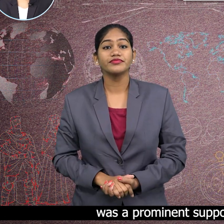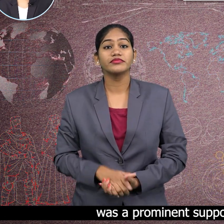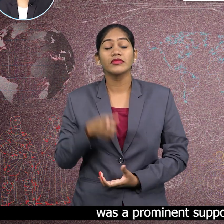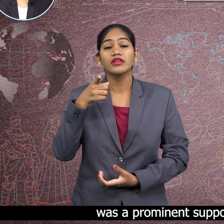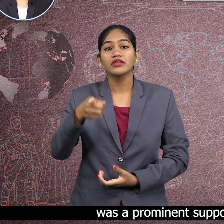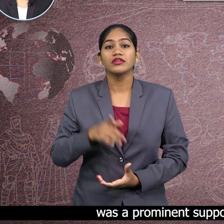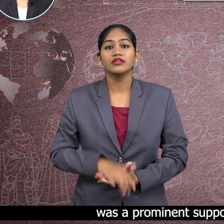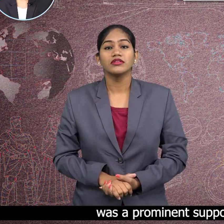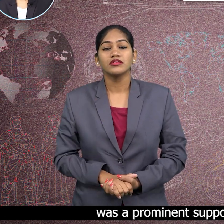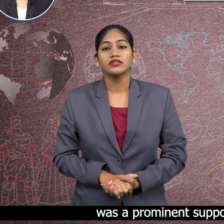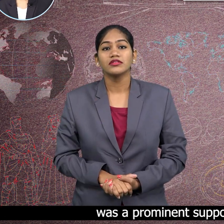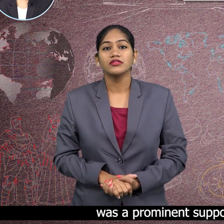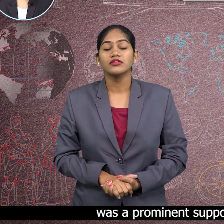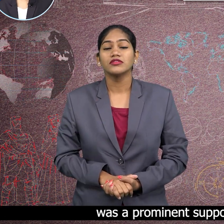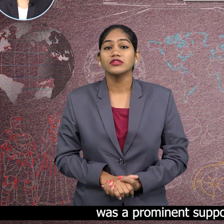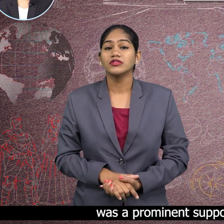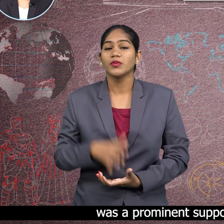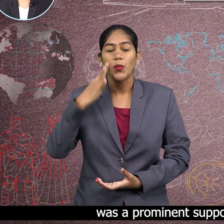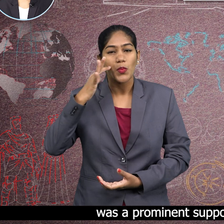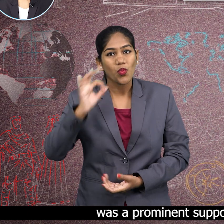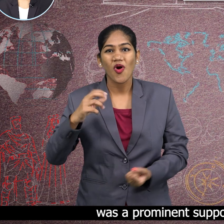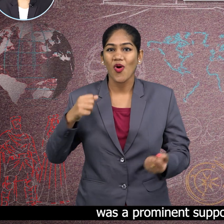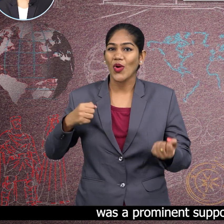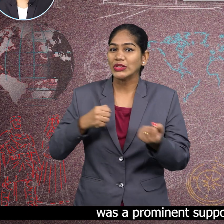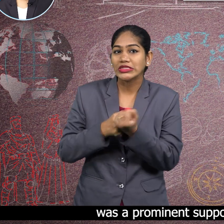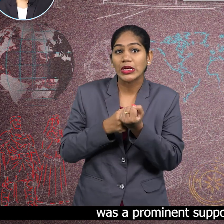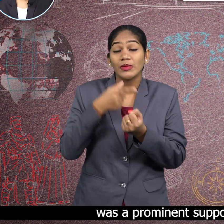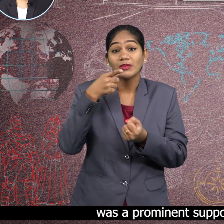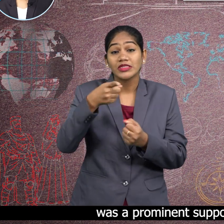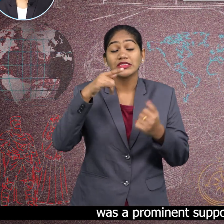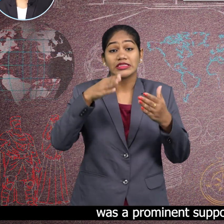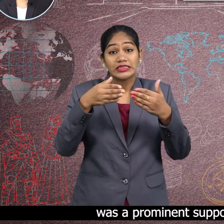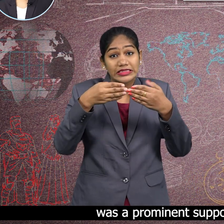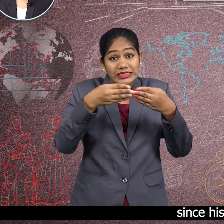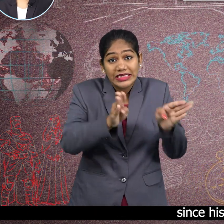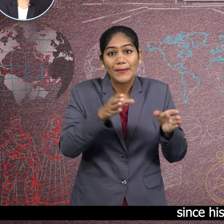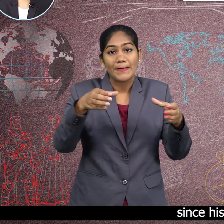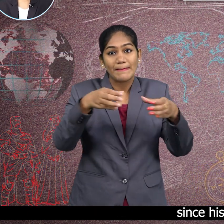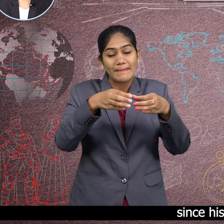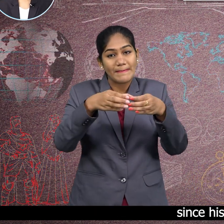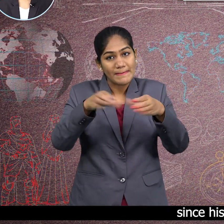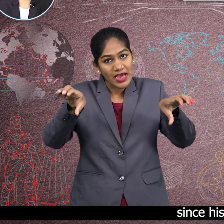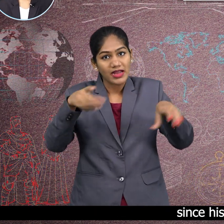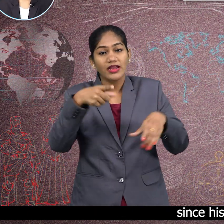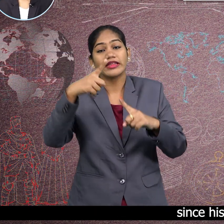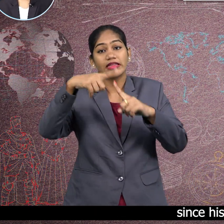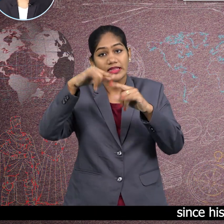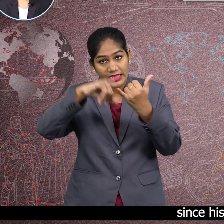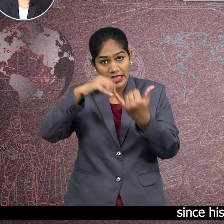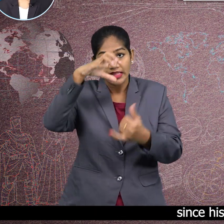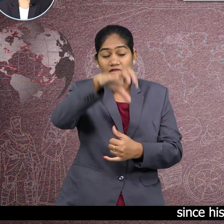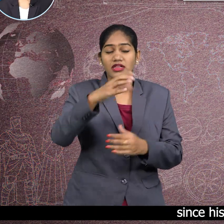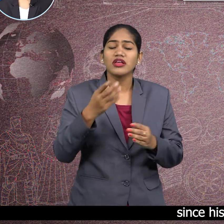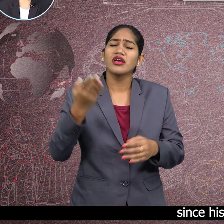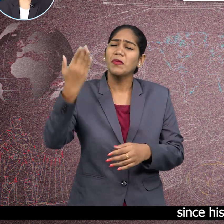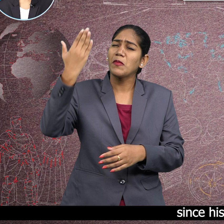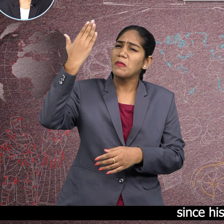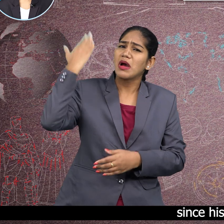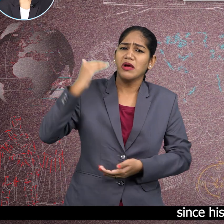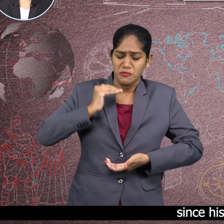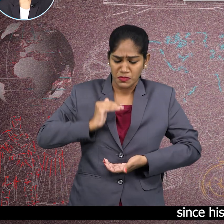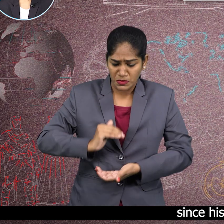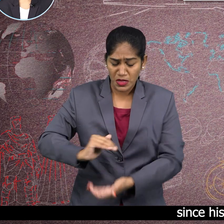was a prominent supporter of separate Telangana since his student life.